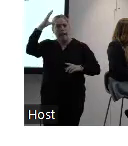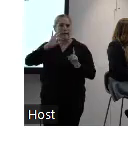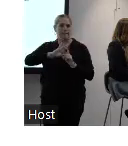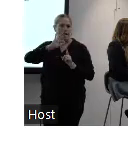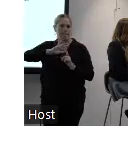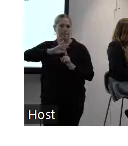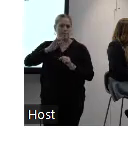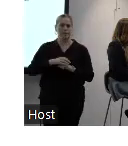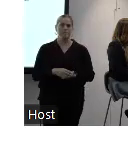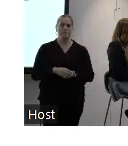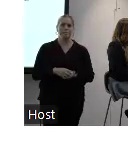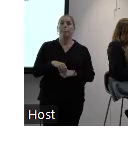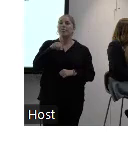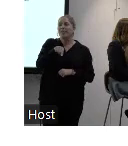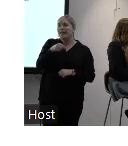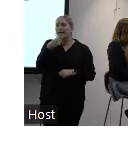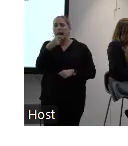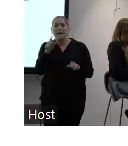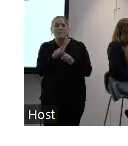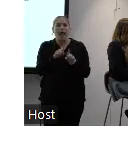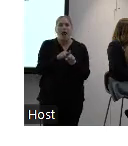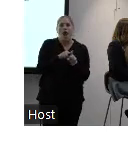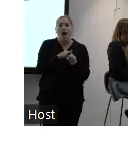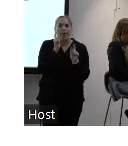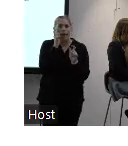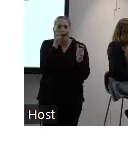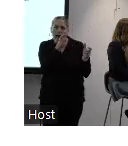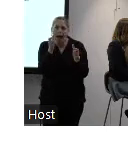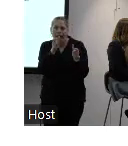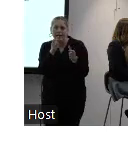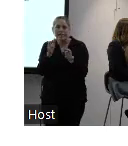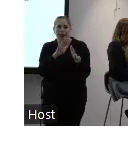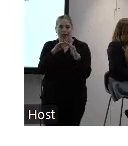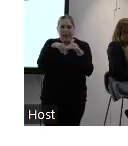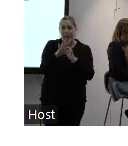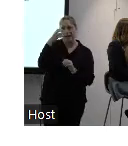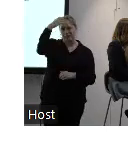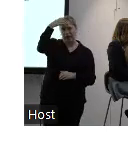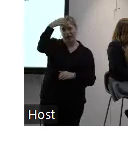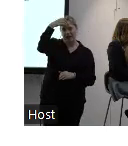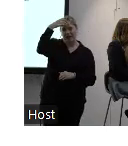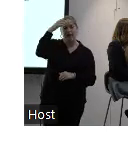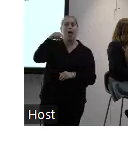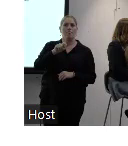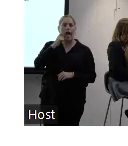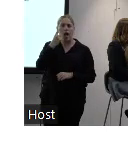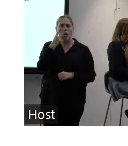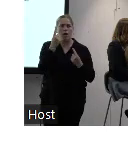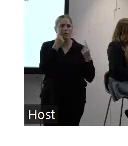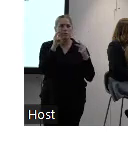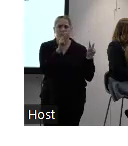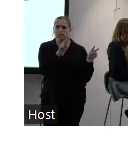microglia as the vacuum cleaners or the guardians of the brain. It's their job to sense when something's not quite